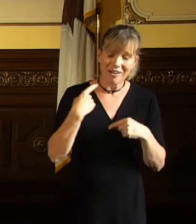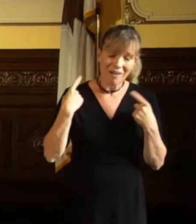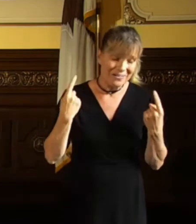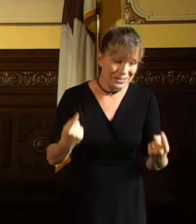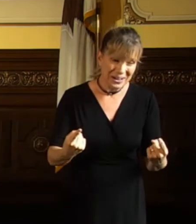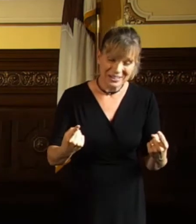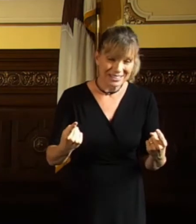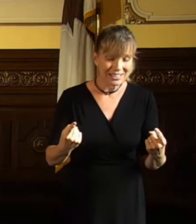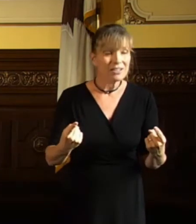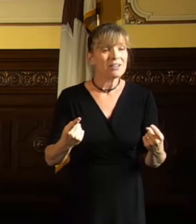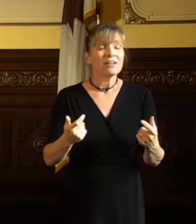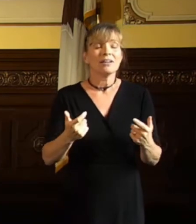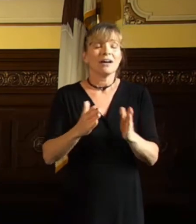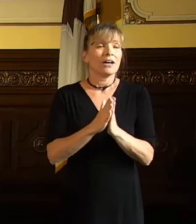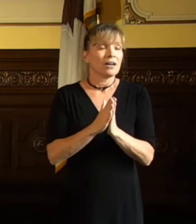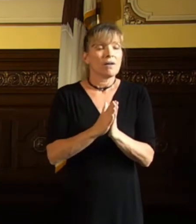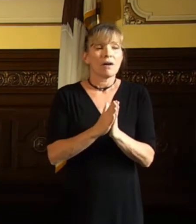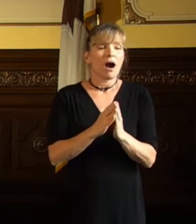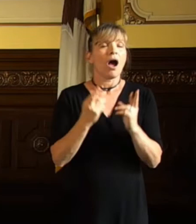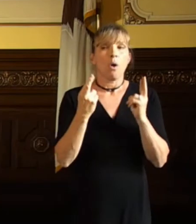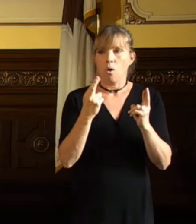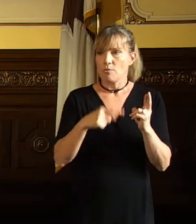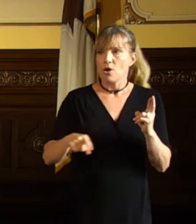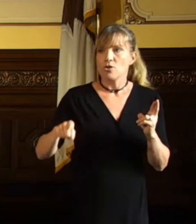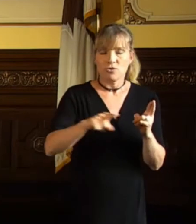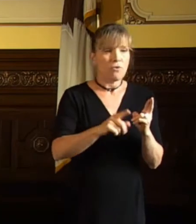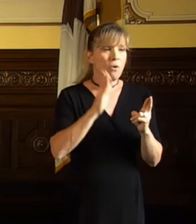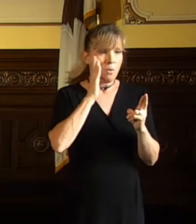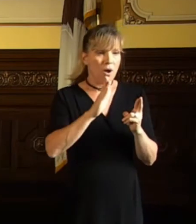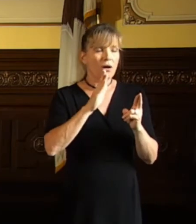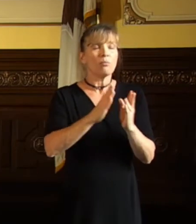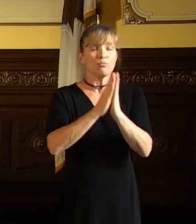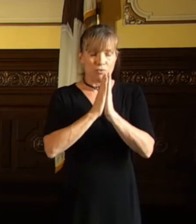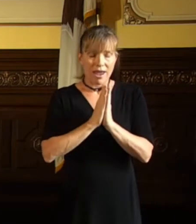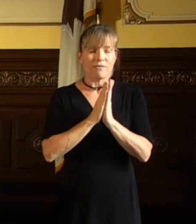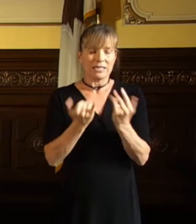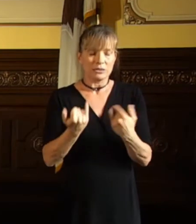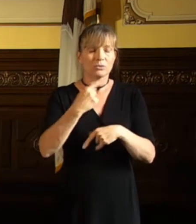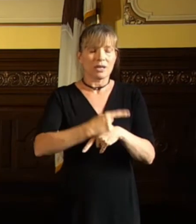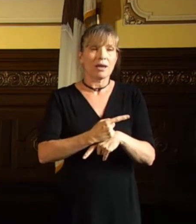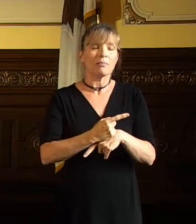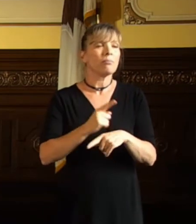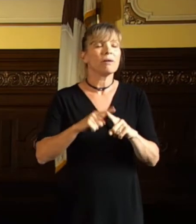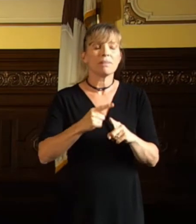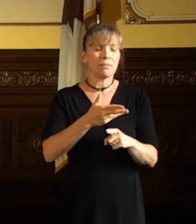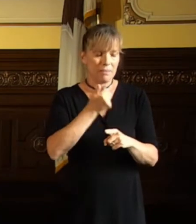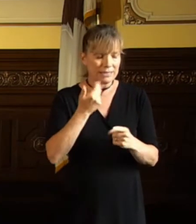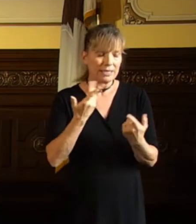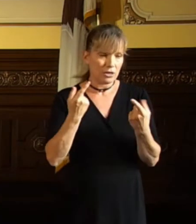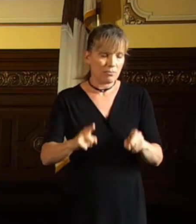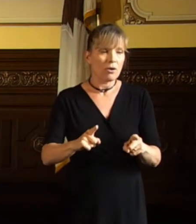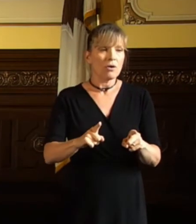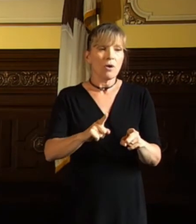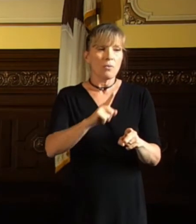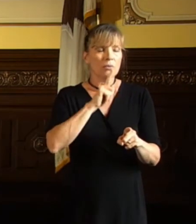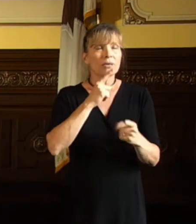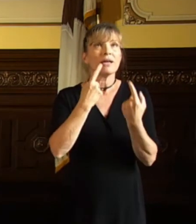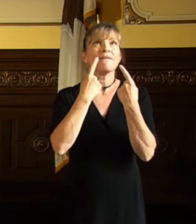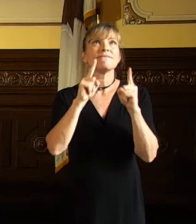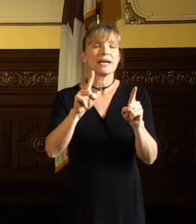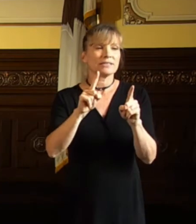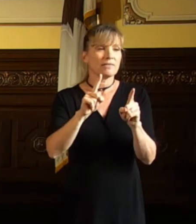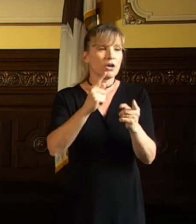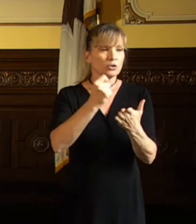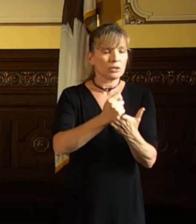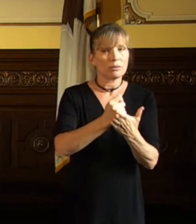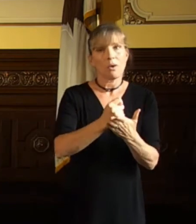that the greatest thing that would happen, and I hope everybody will put this in their prayers today, would be an effective treatment